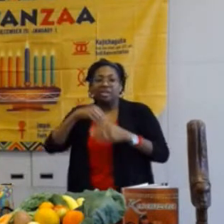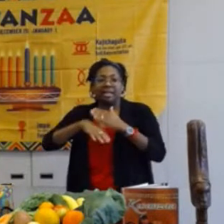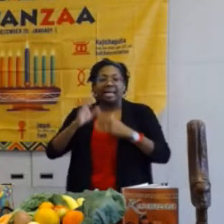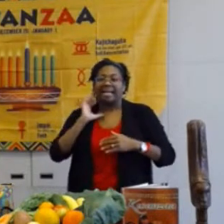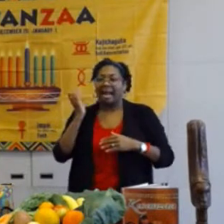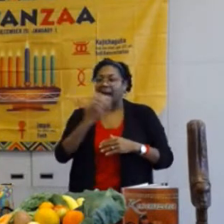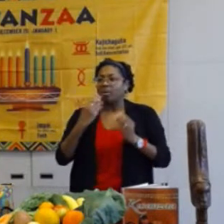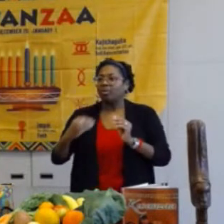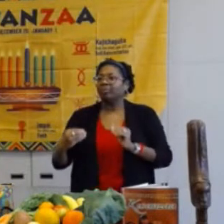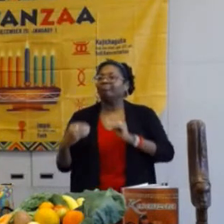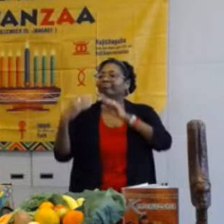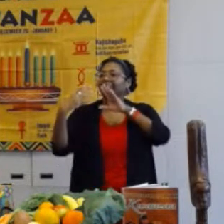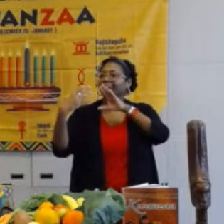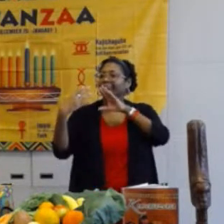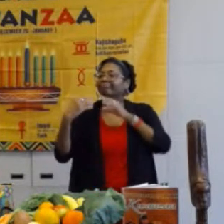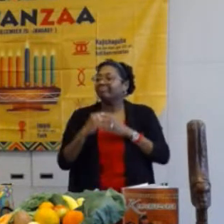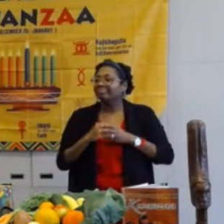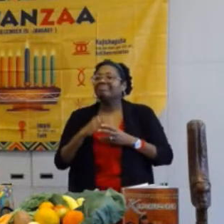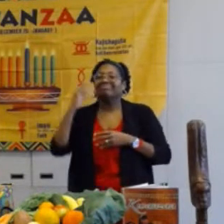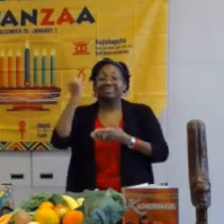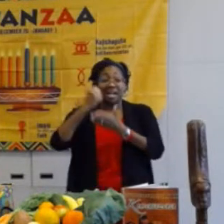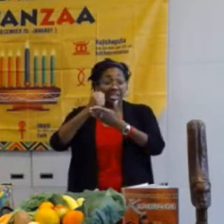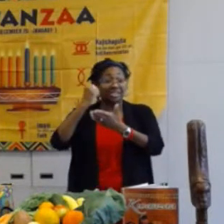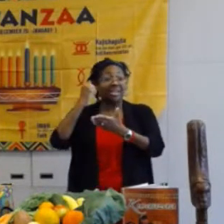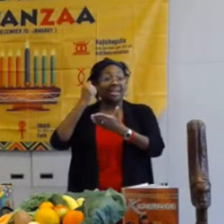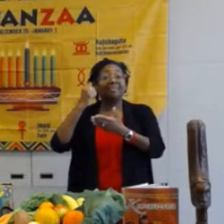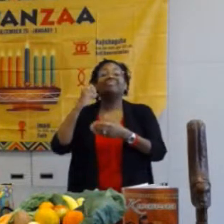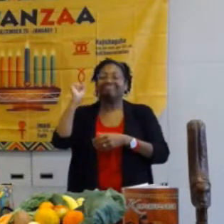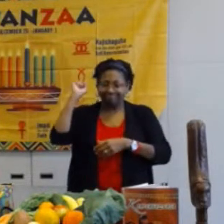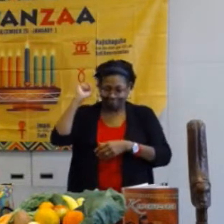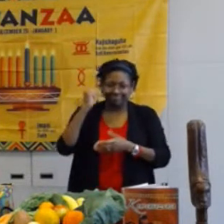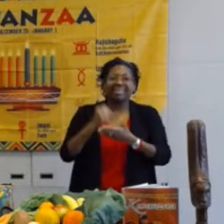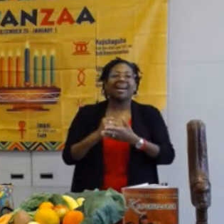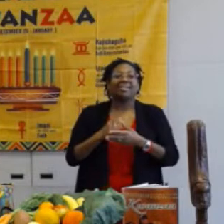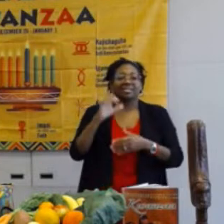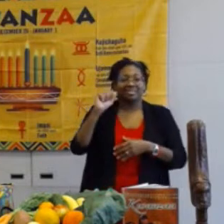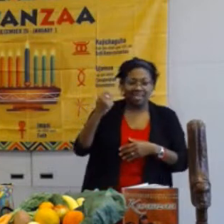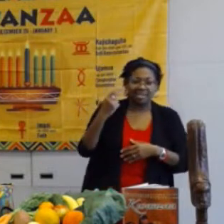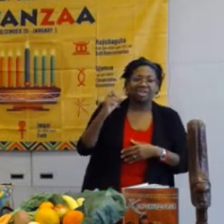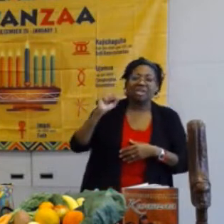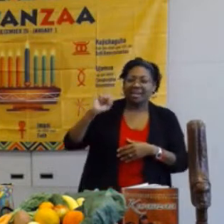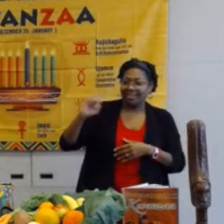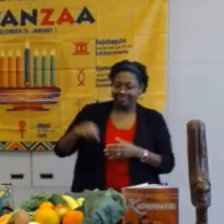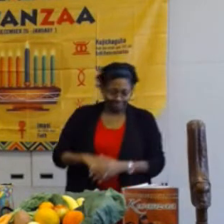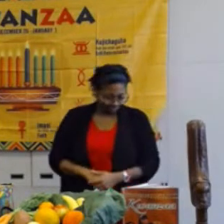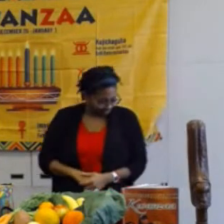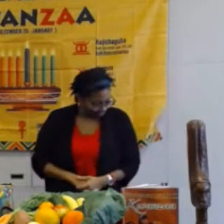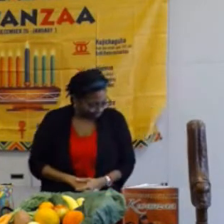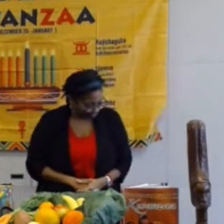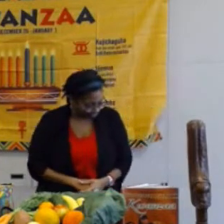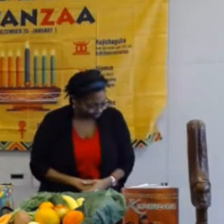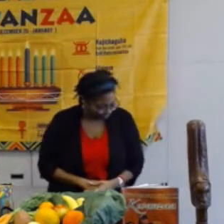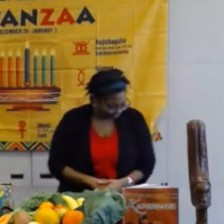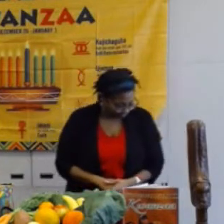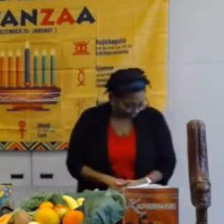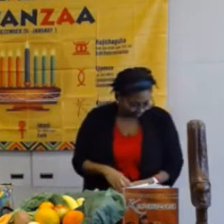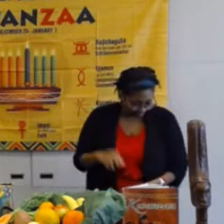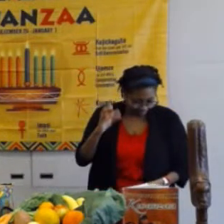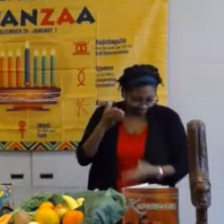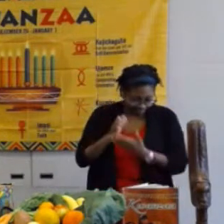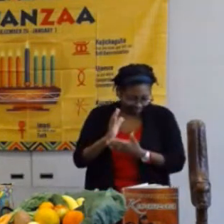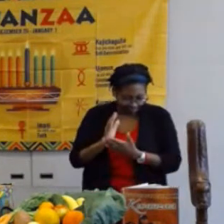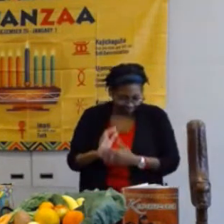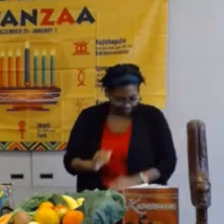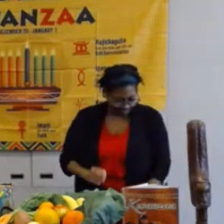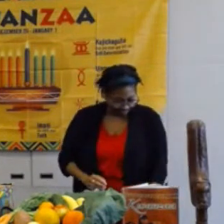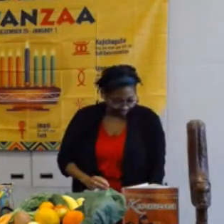image and according to our own needs. Ashe. Ashe. Ashe. Ashe. Ashe. Ashe. All